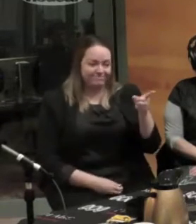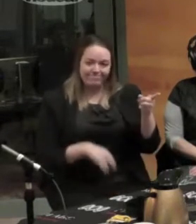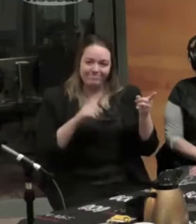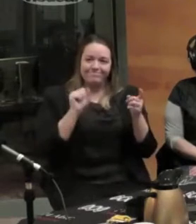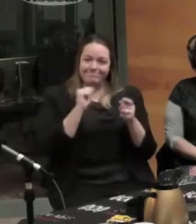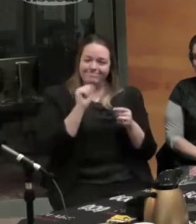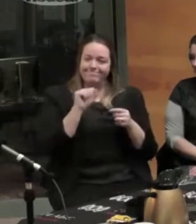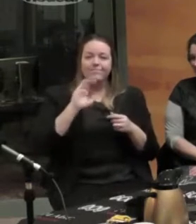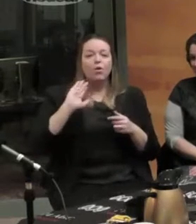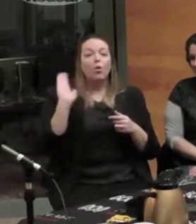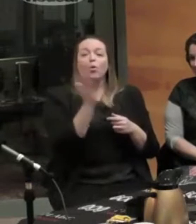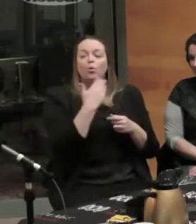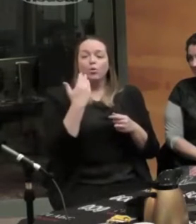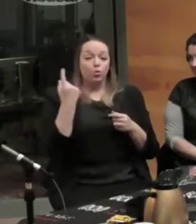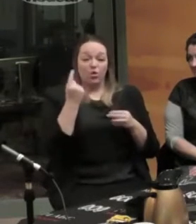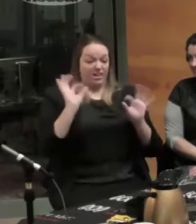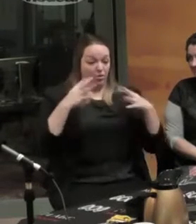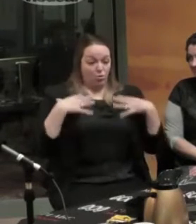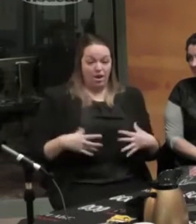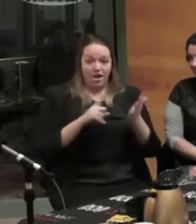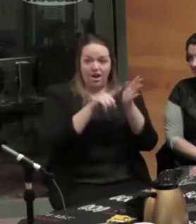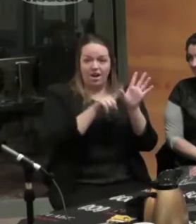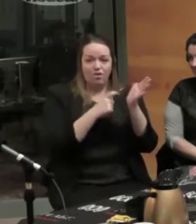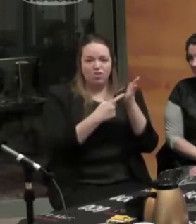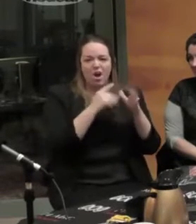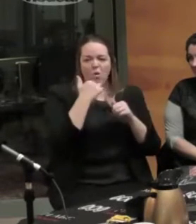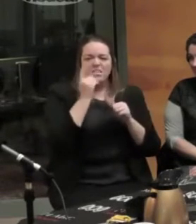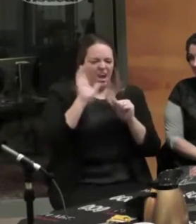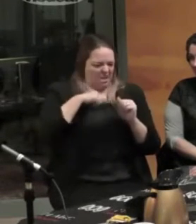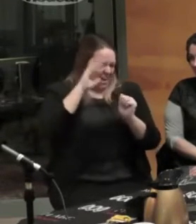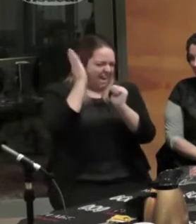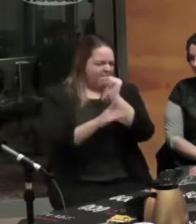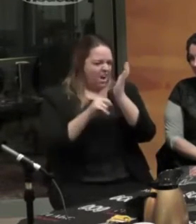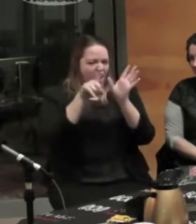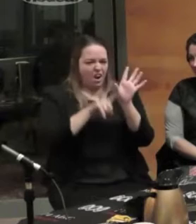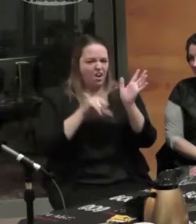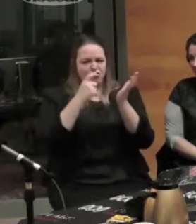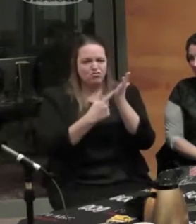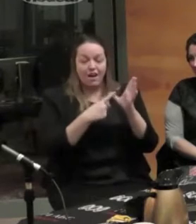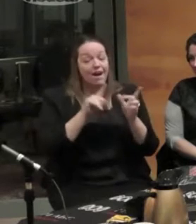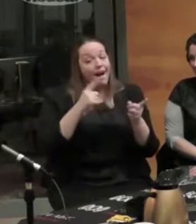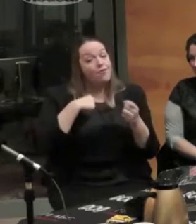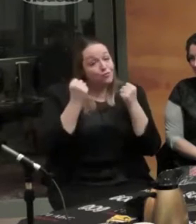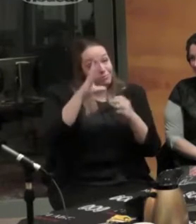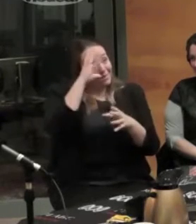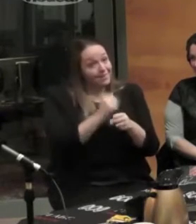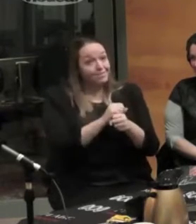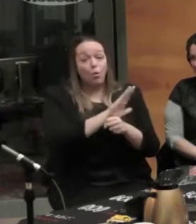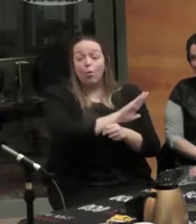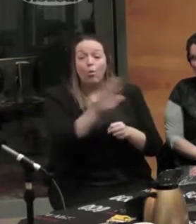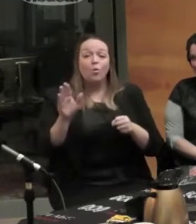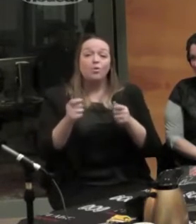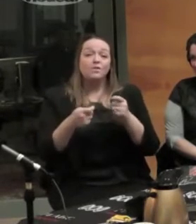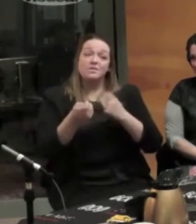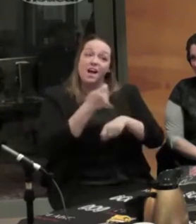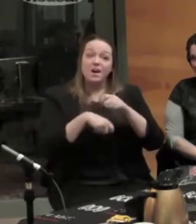not of the lycra wearing always says it's never going to happen. But I do believe there is a time for every person that lycra becomes a